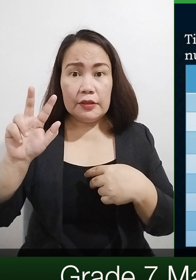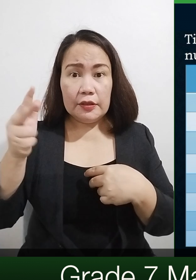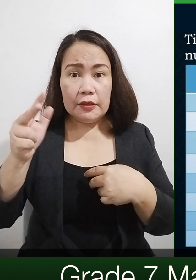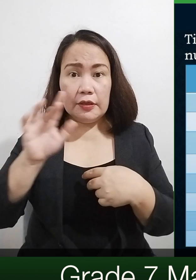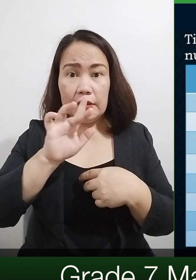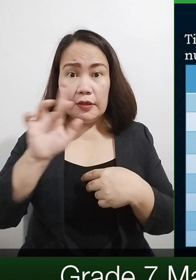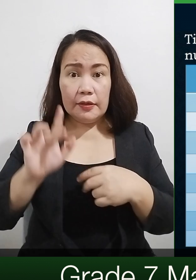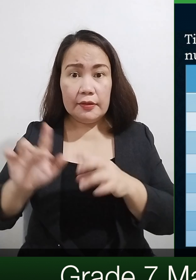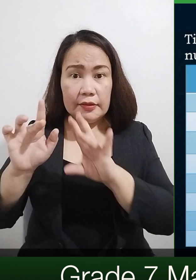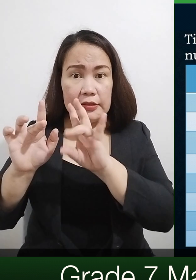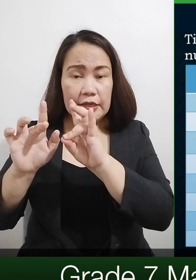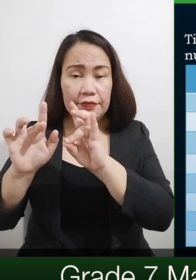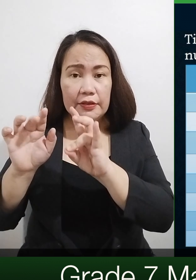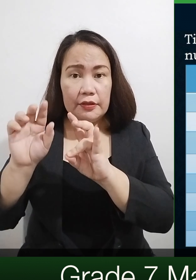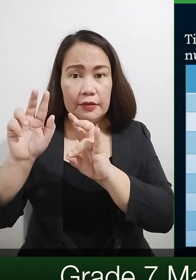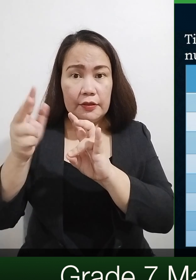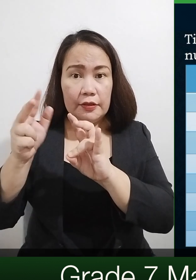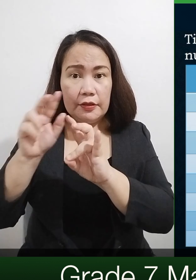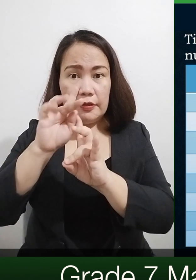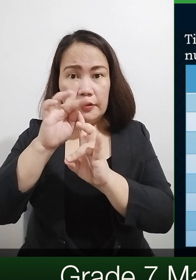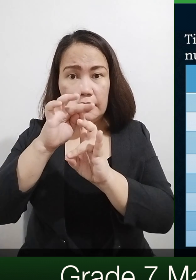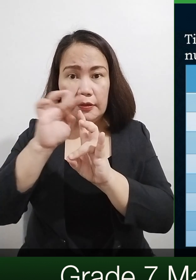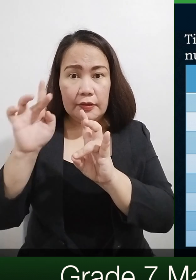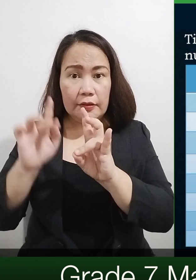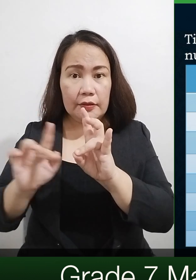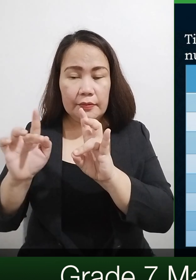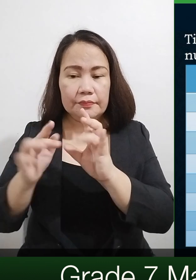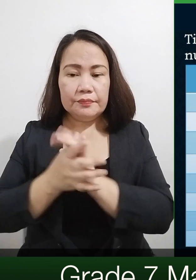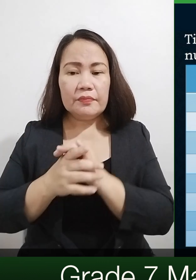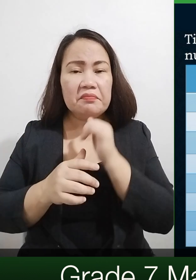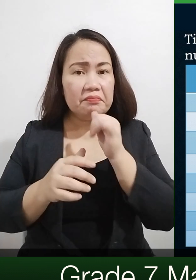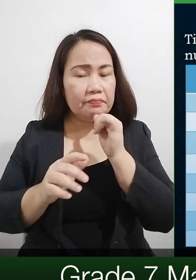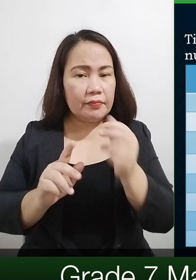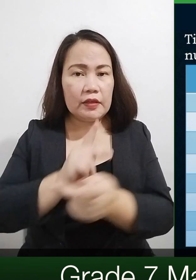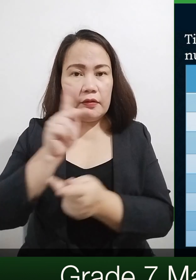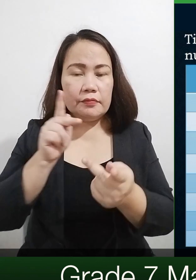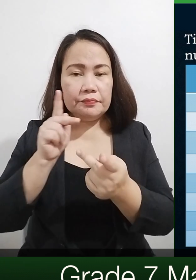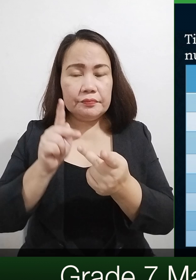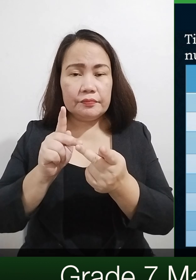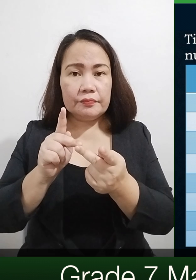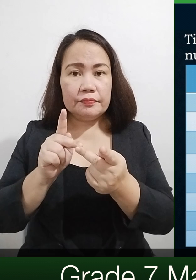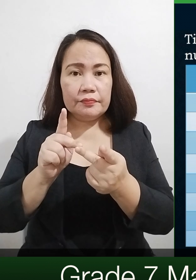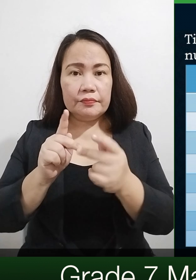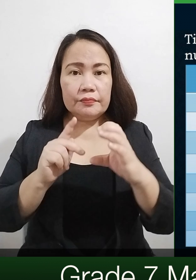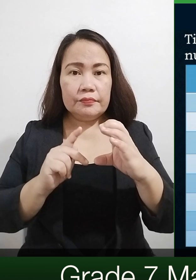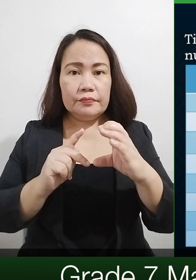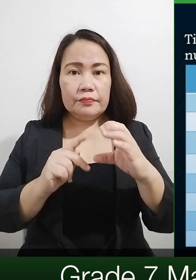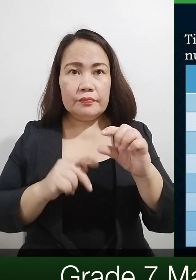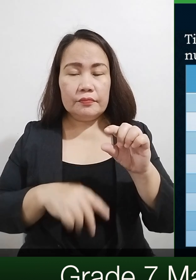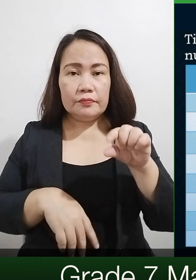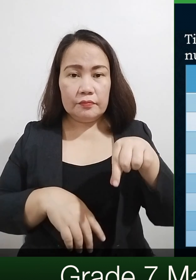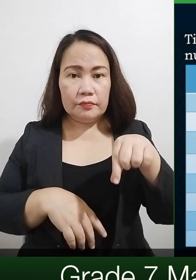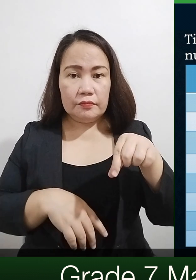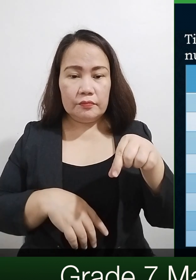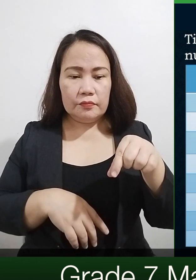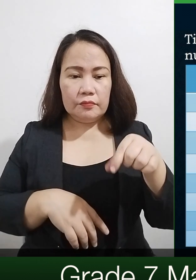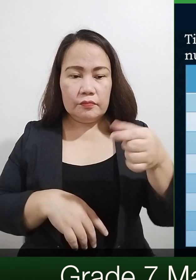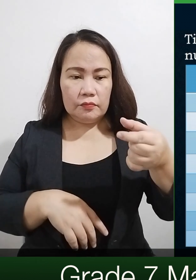7. So, since this is not a perfect cube, pag sinabi nating perfect cube, halimbawa 8.